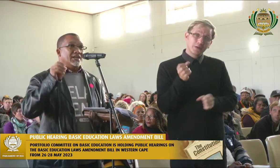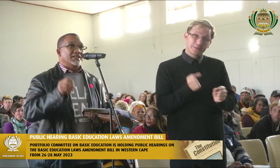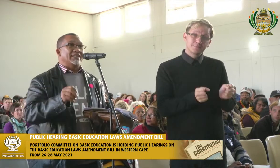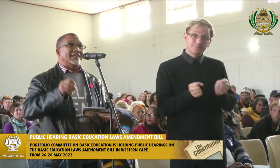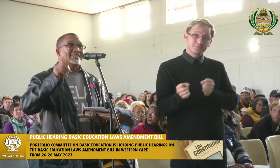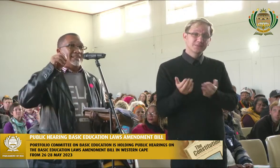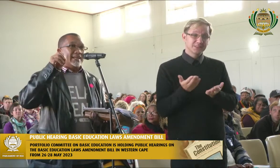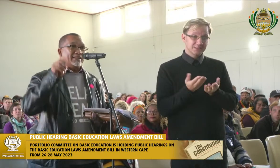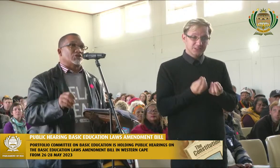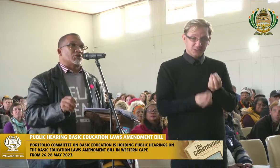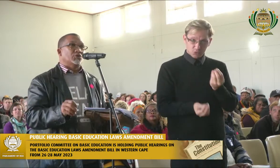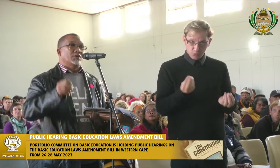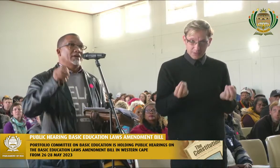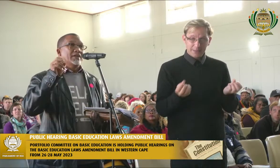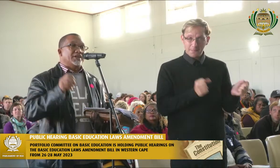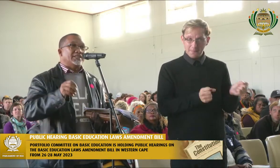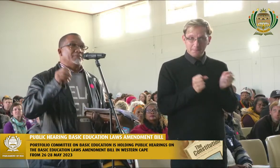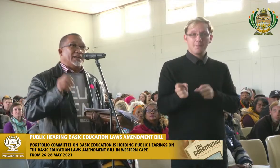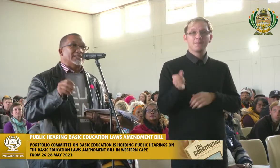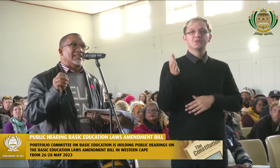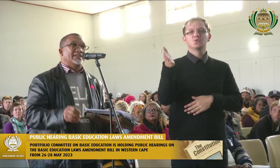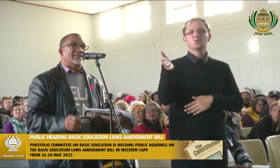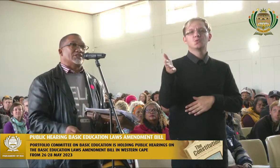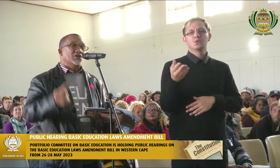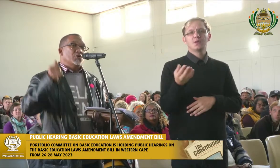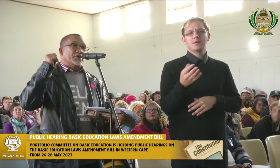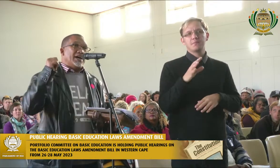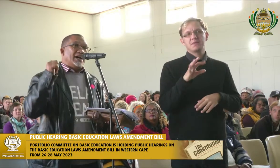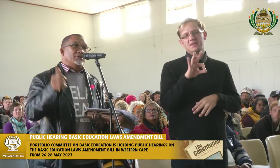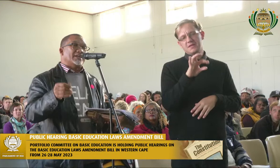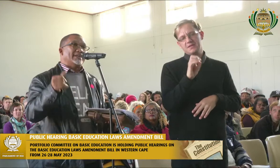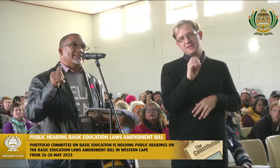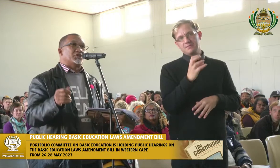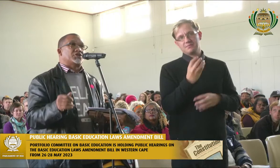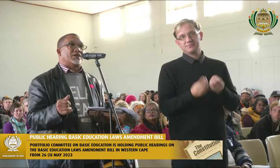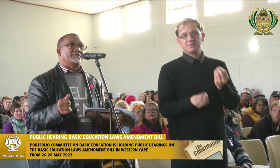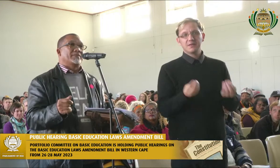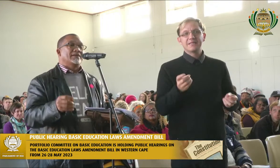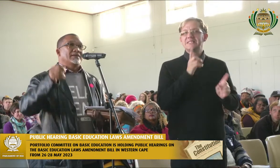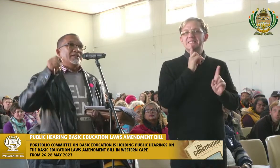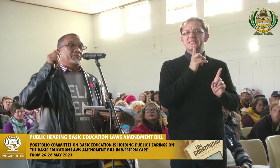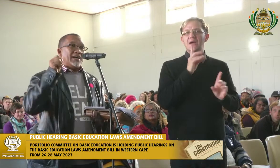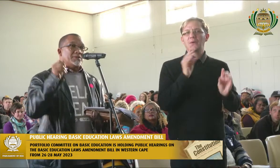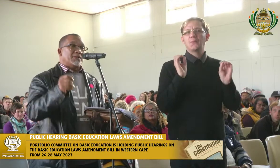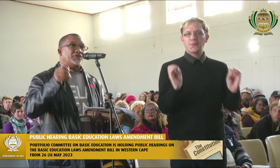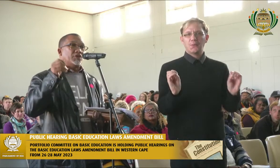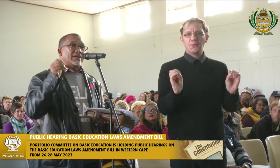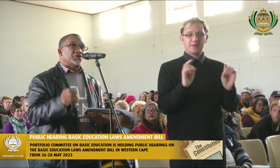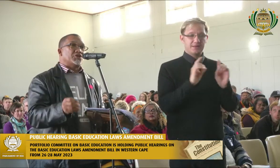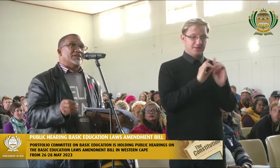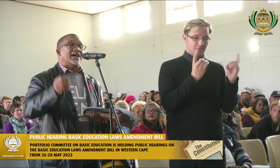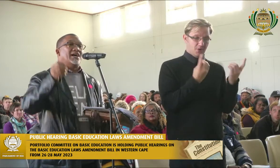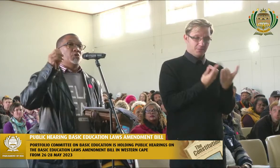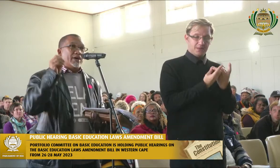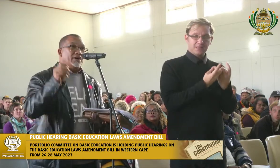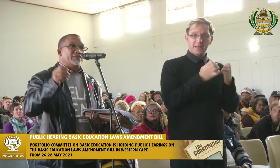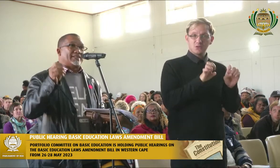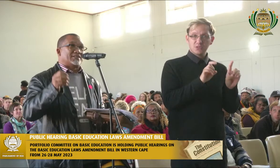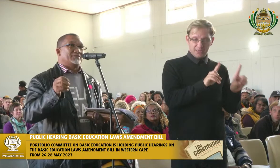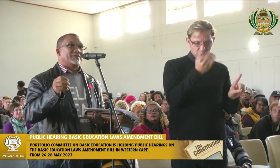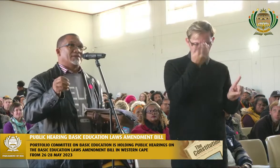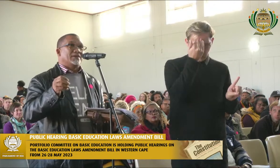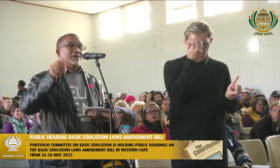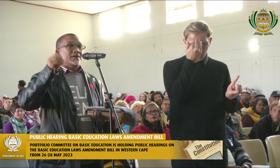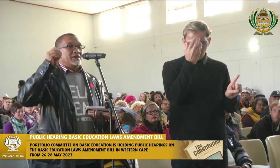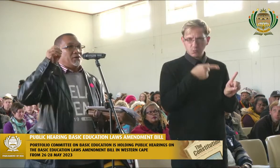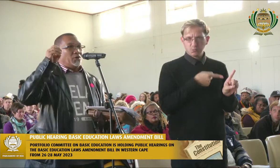the children are still at the school, 30 plus learners without a teacher. Department of Education are aware of